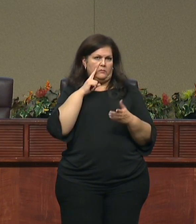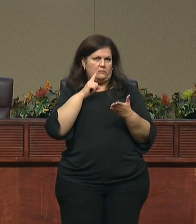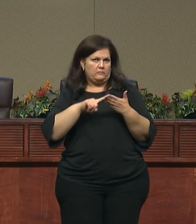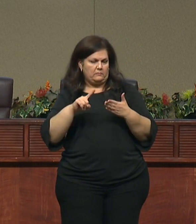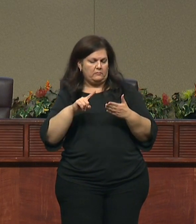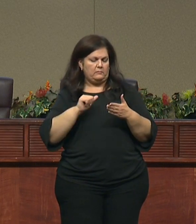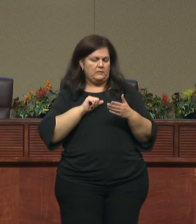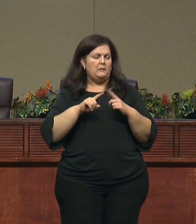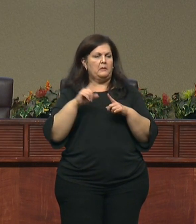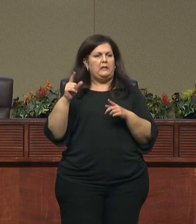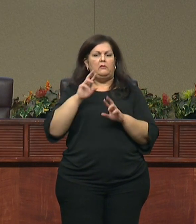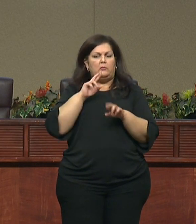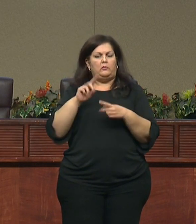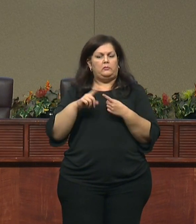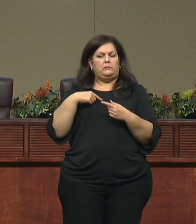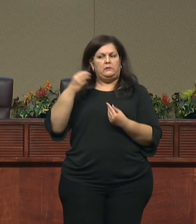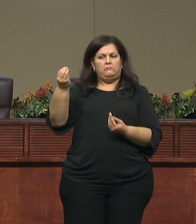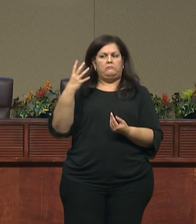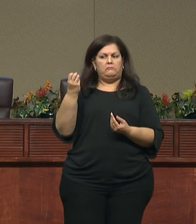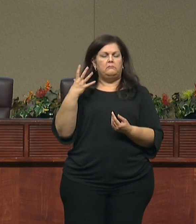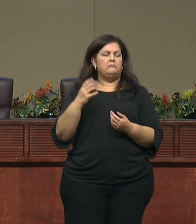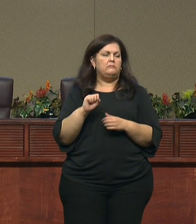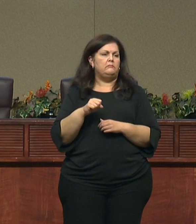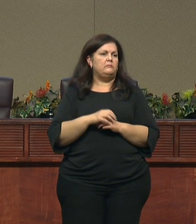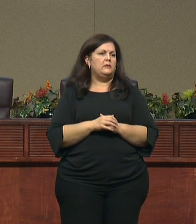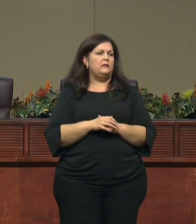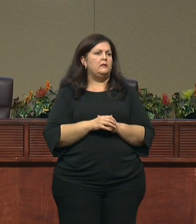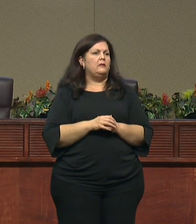get a report at least once a day on it.